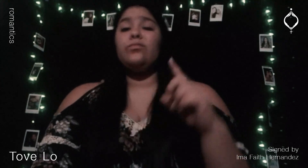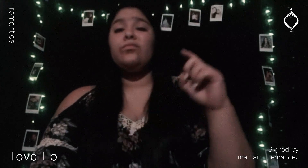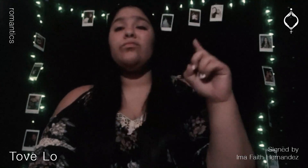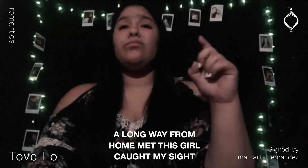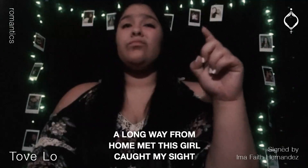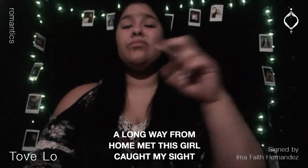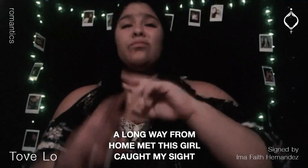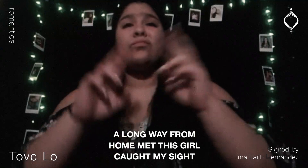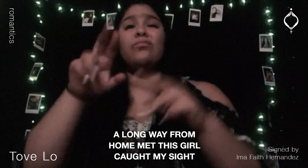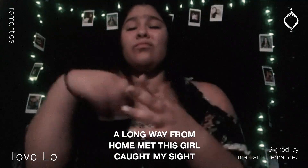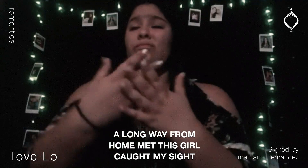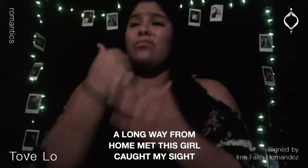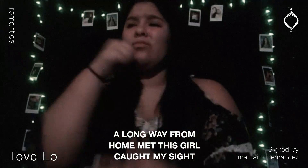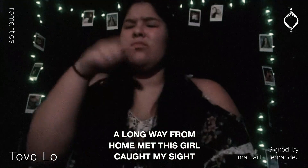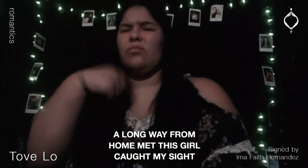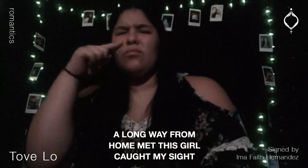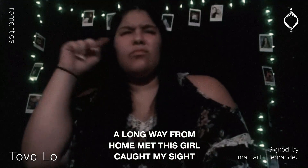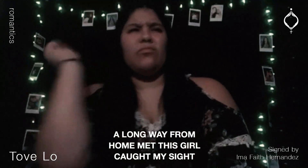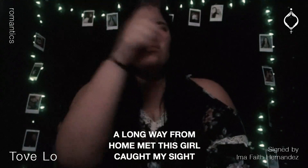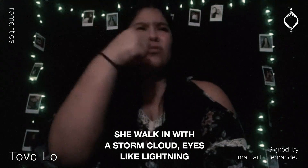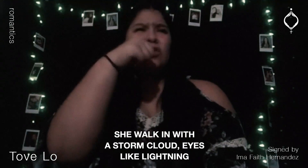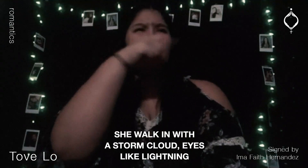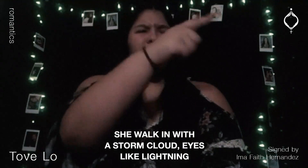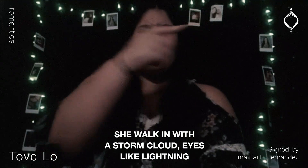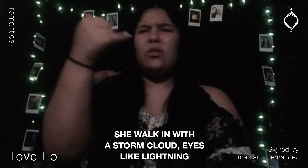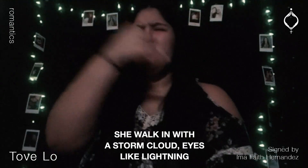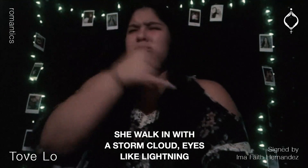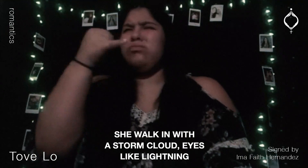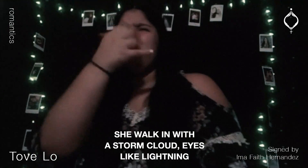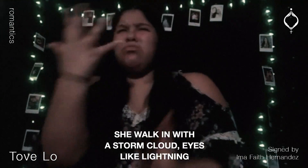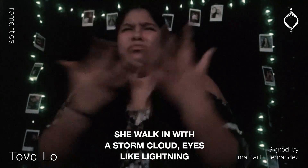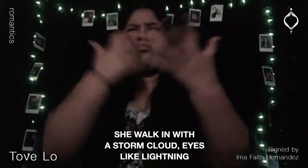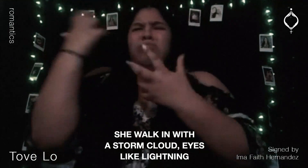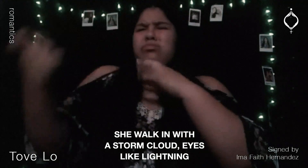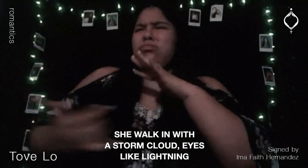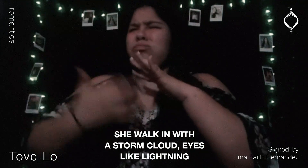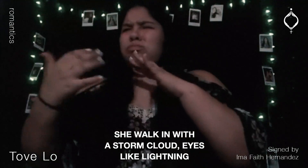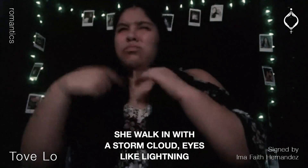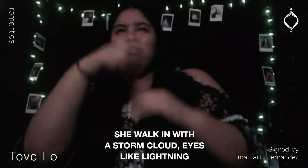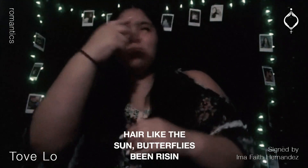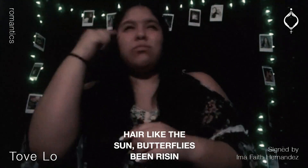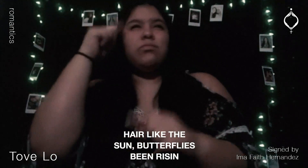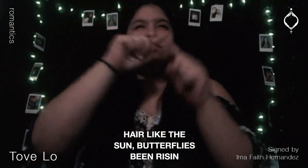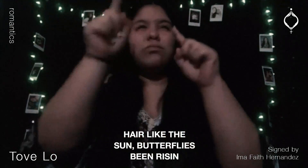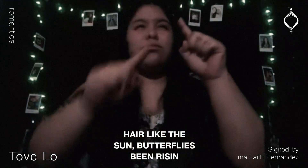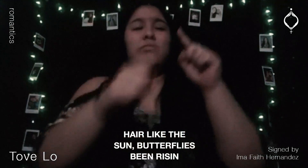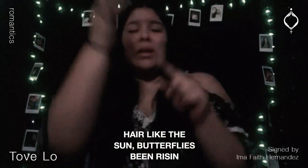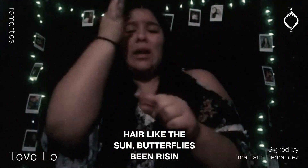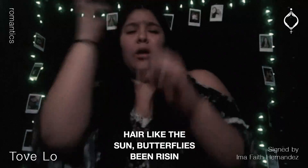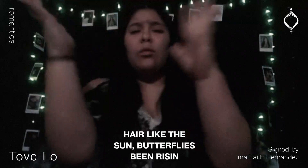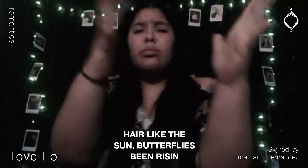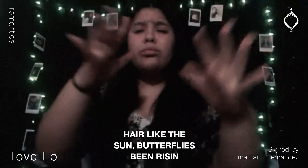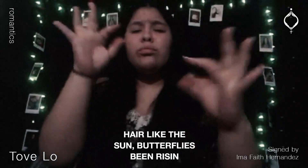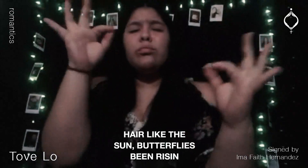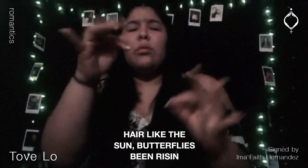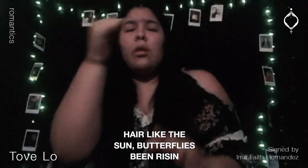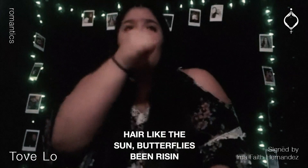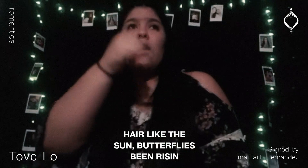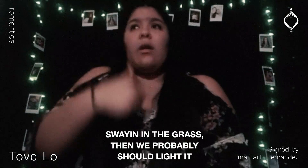A long way from home, met this girl who caught my sight, she walkin' with a storm cloud, eyes like, like me Hair like the sun, but the flies been risin',